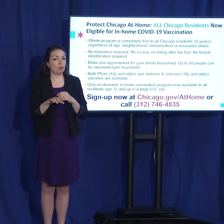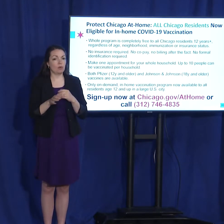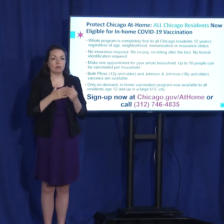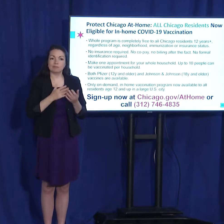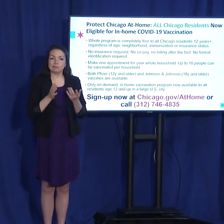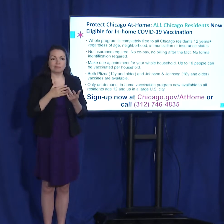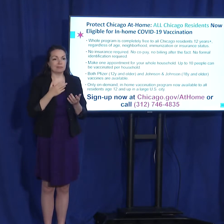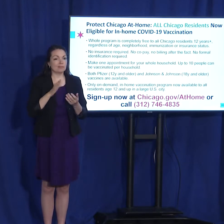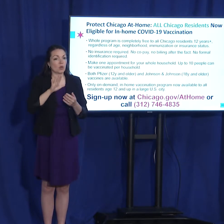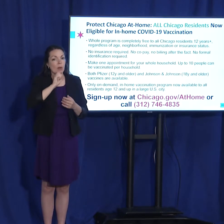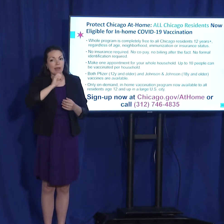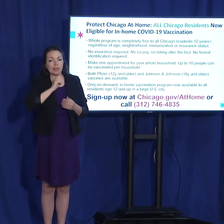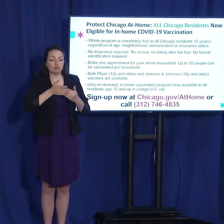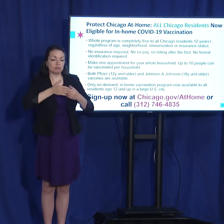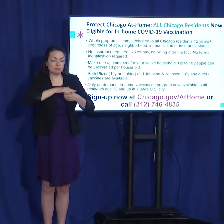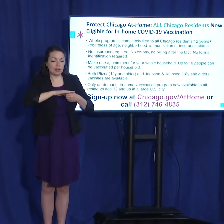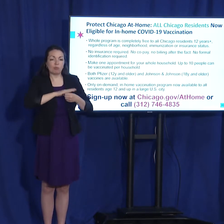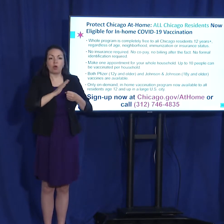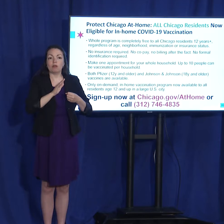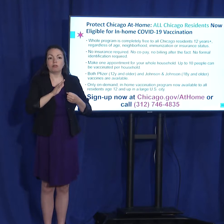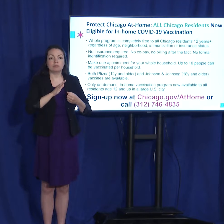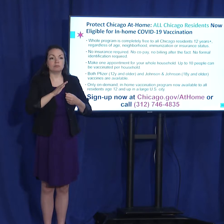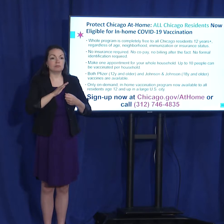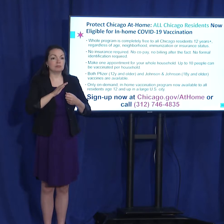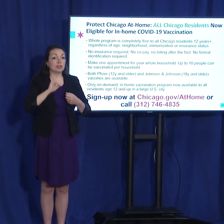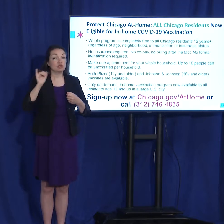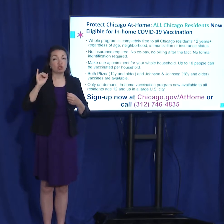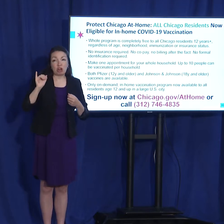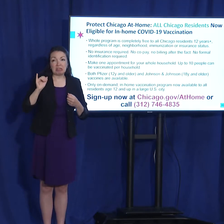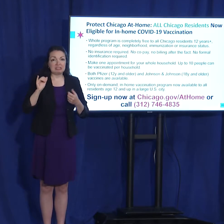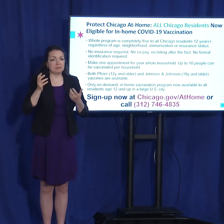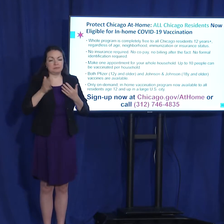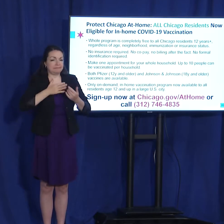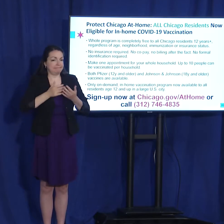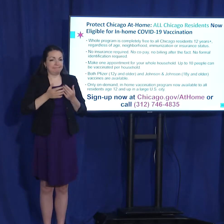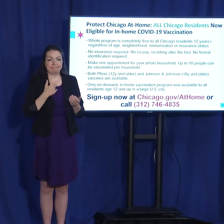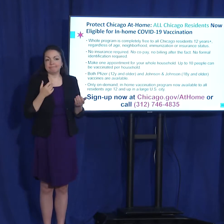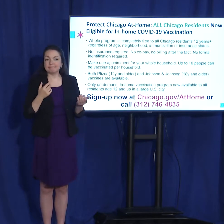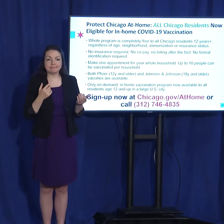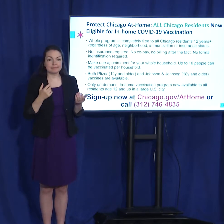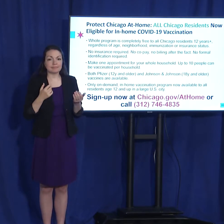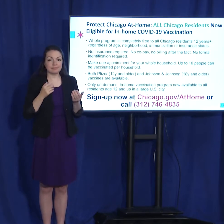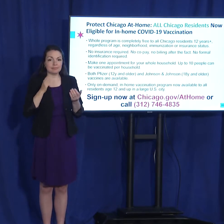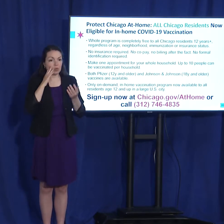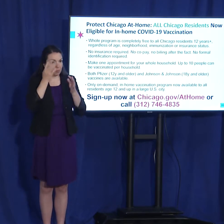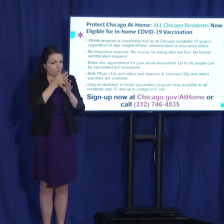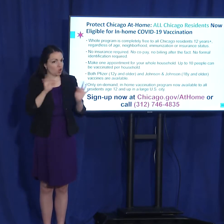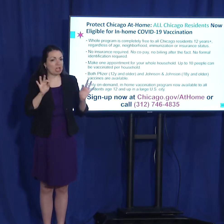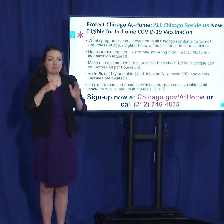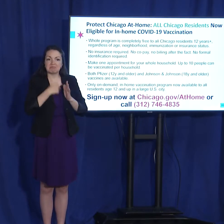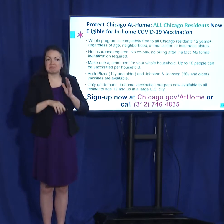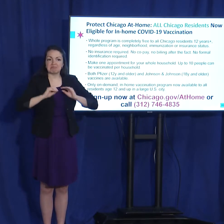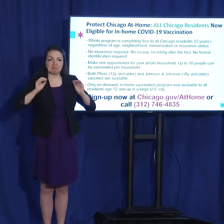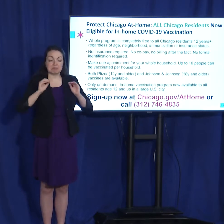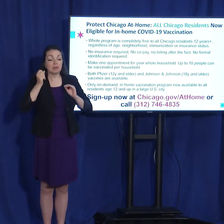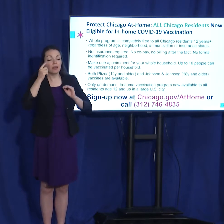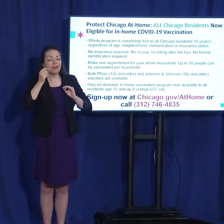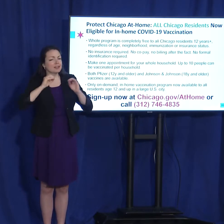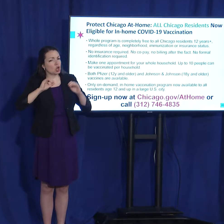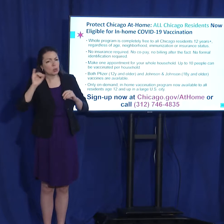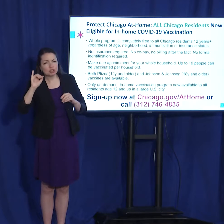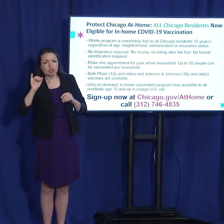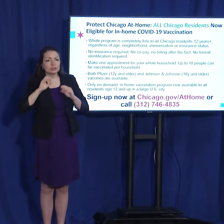of age, neighborhood, immunization, or insurance status. As always, there is no insurance required. There is